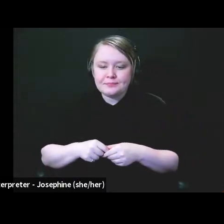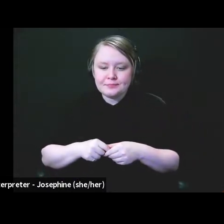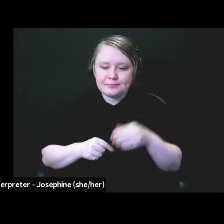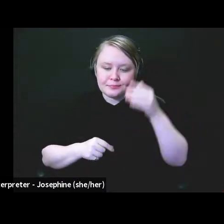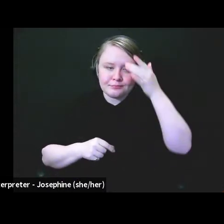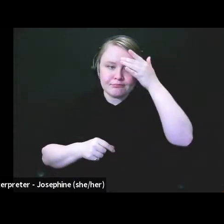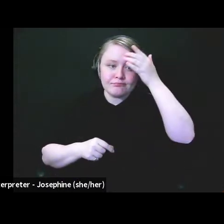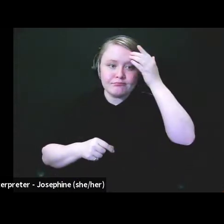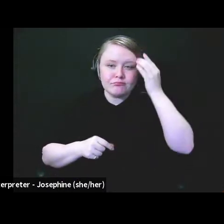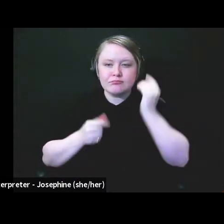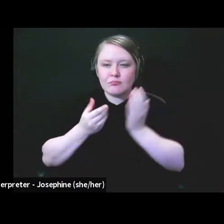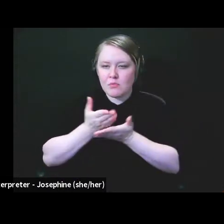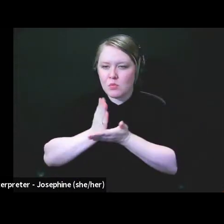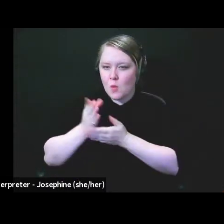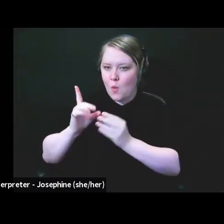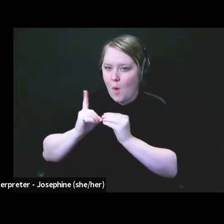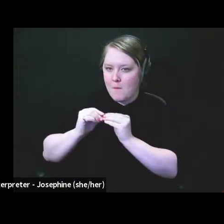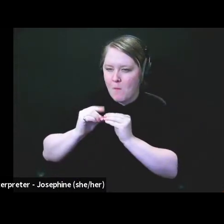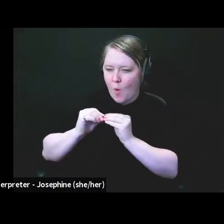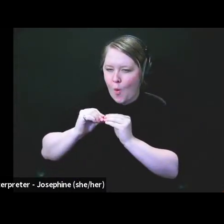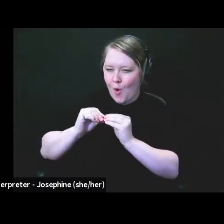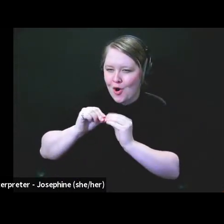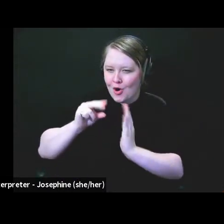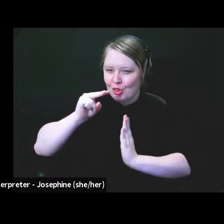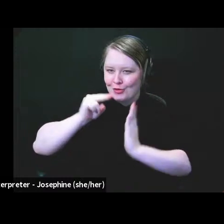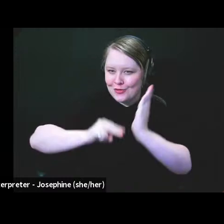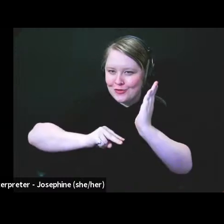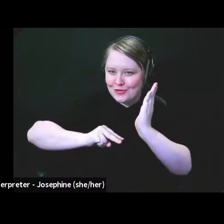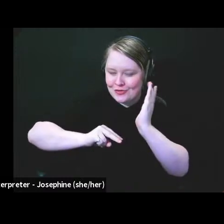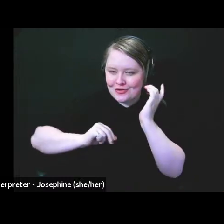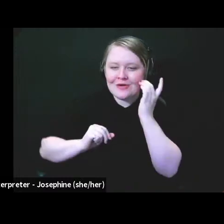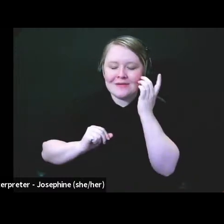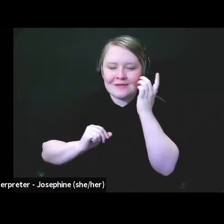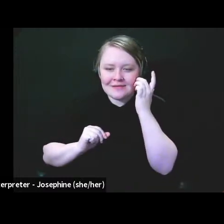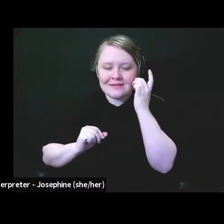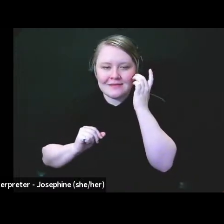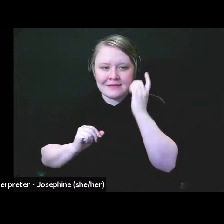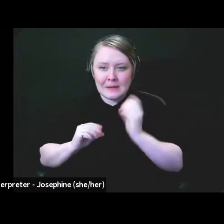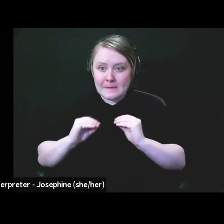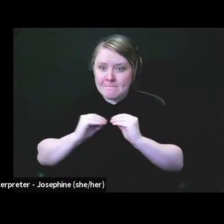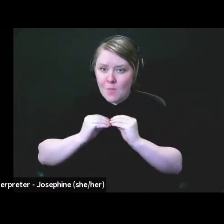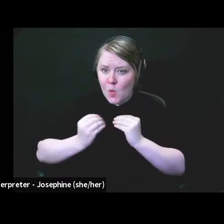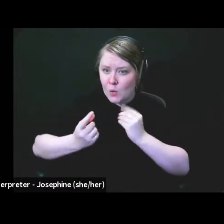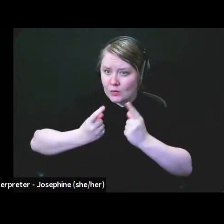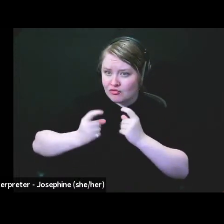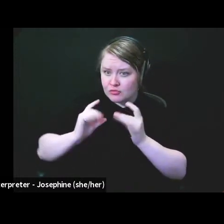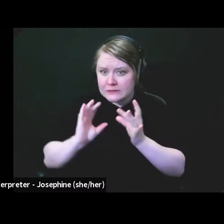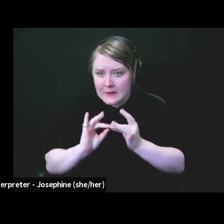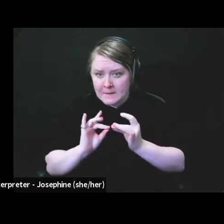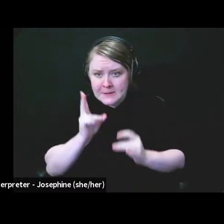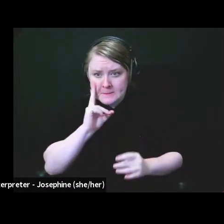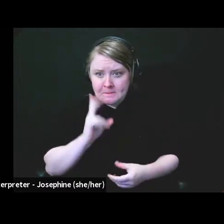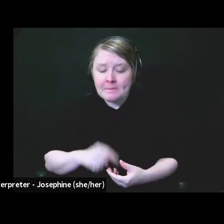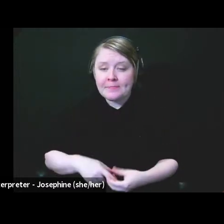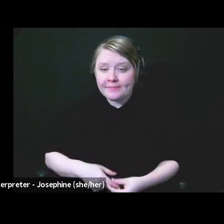All right, I'm going to do one more scroll to see if there's any more questions.